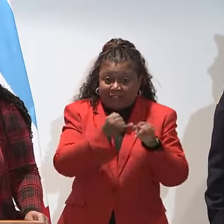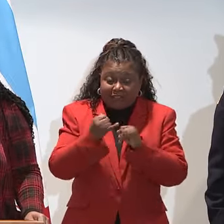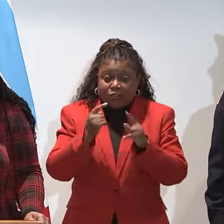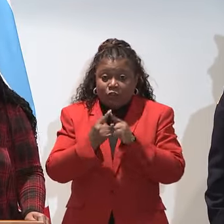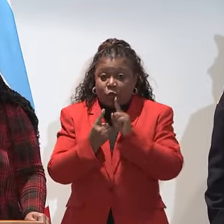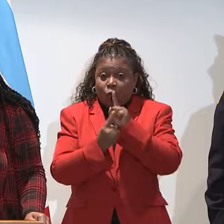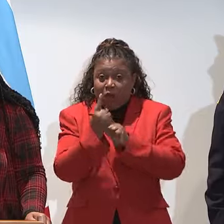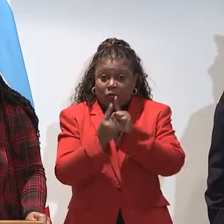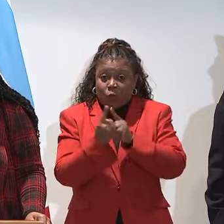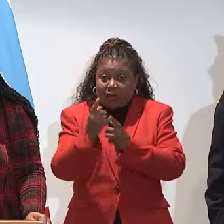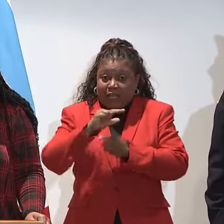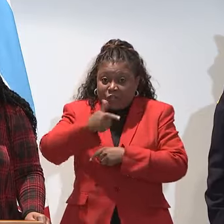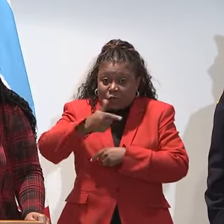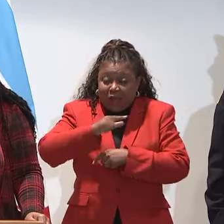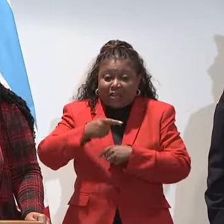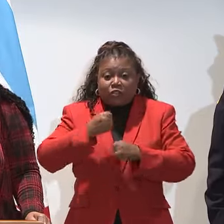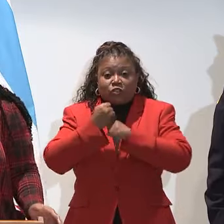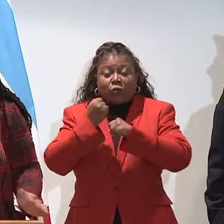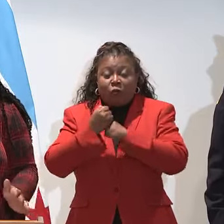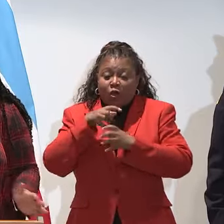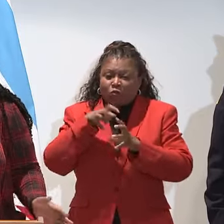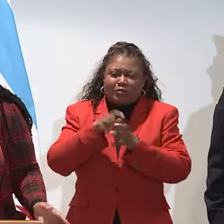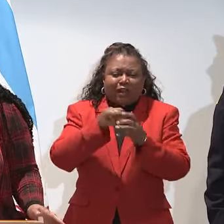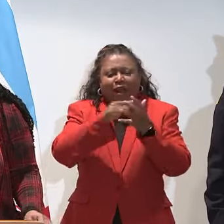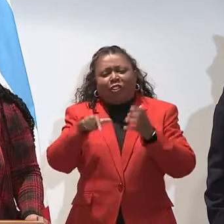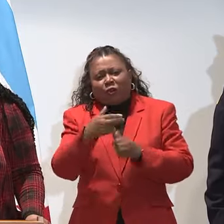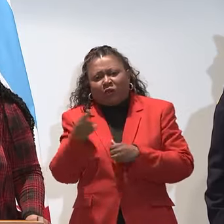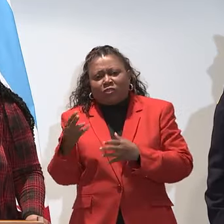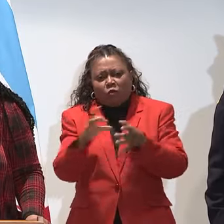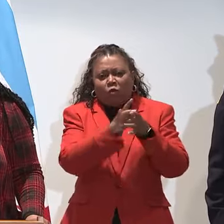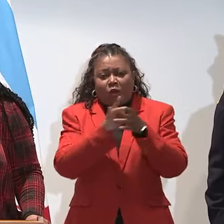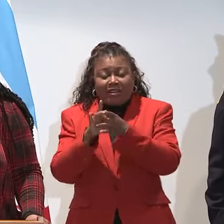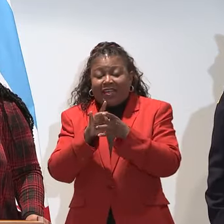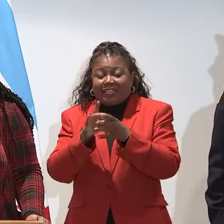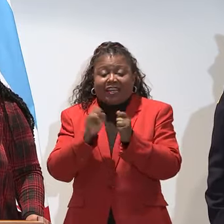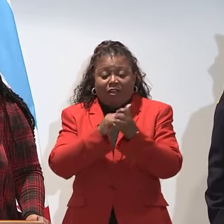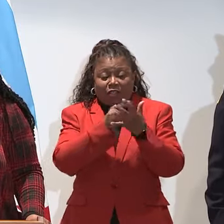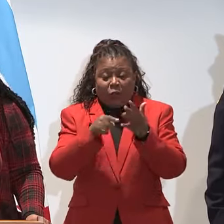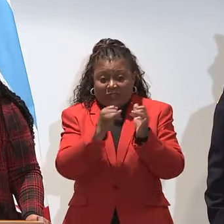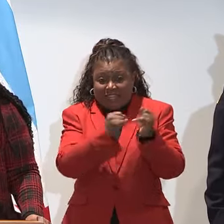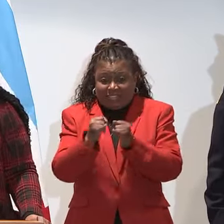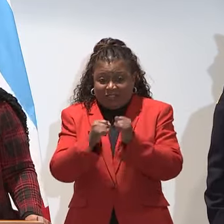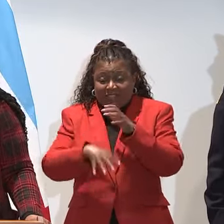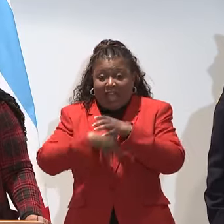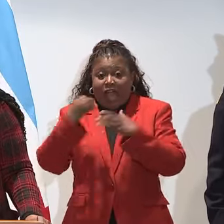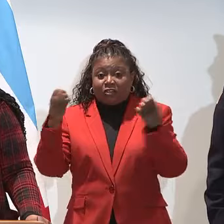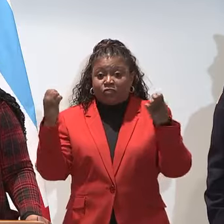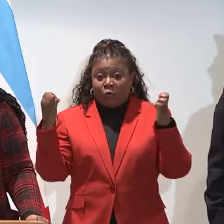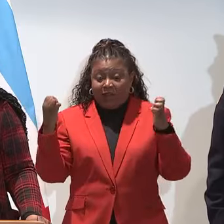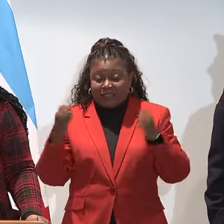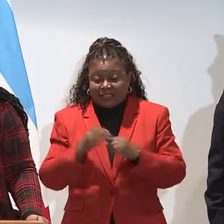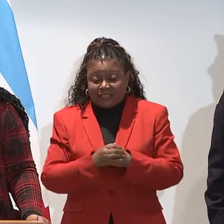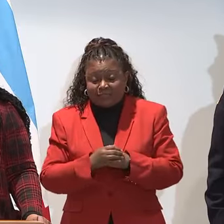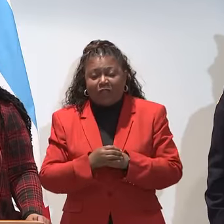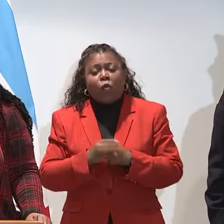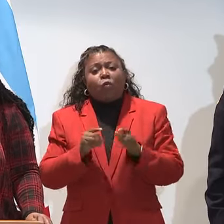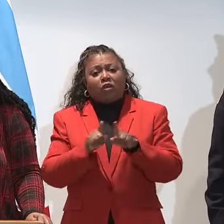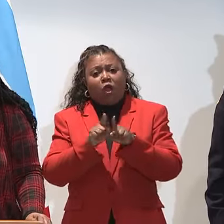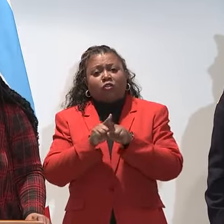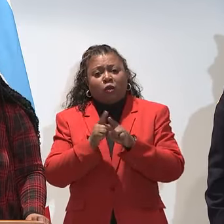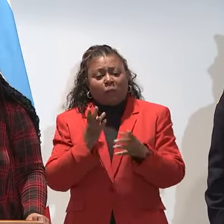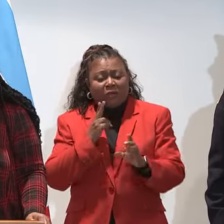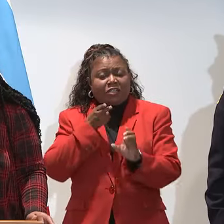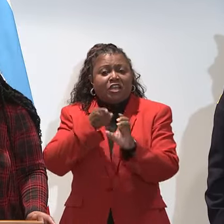through one-on-one interactions, support groups, and other resource coordinations to get those individuals out of crisis. We also will